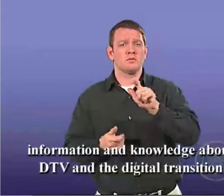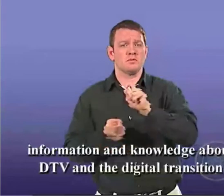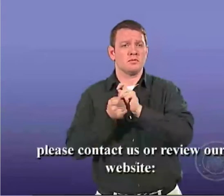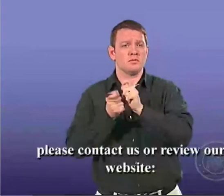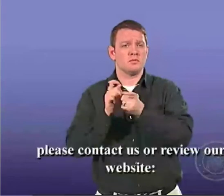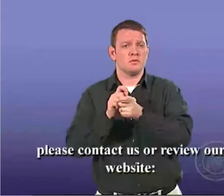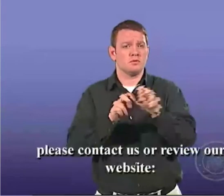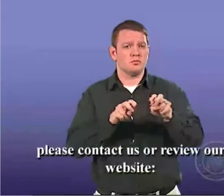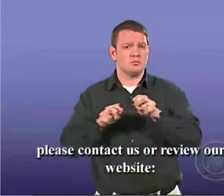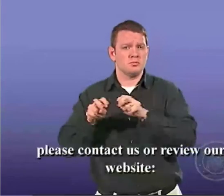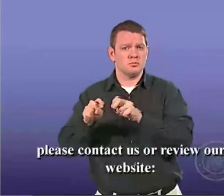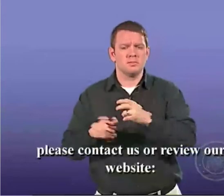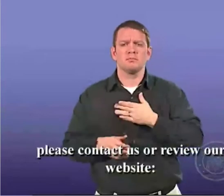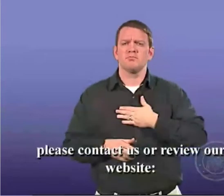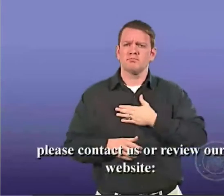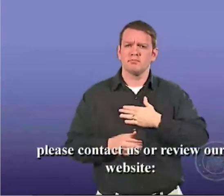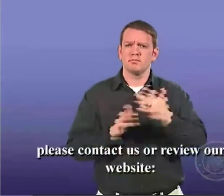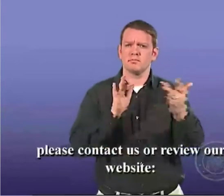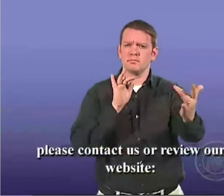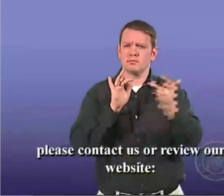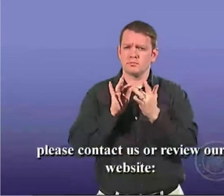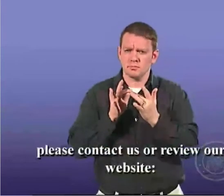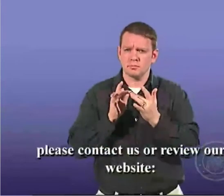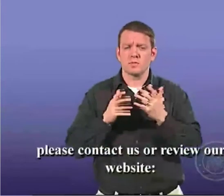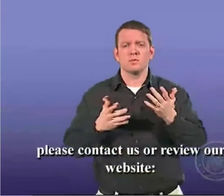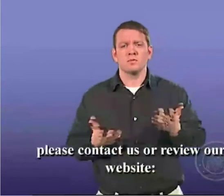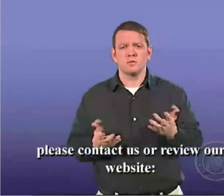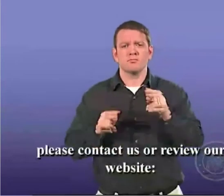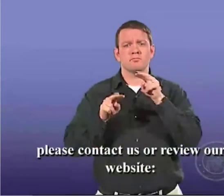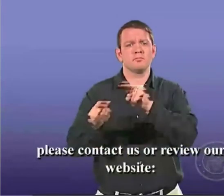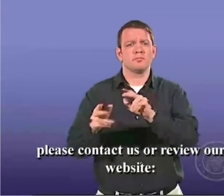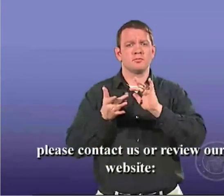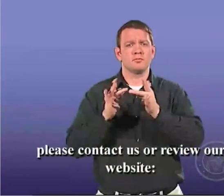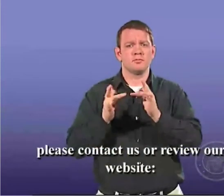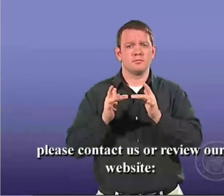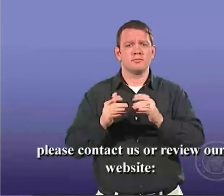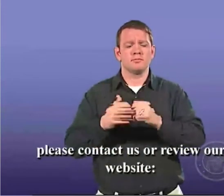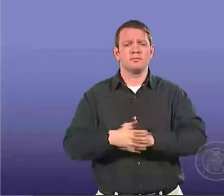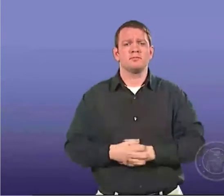transition, please contact us or review our website.